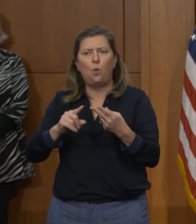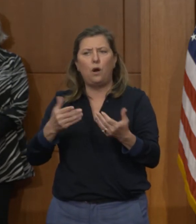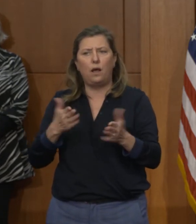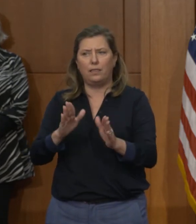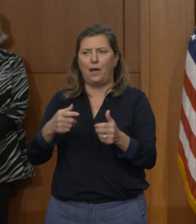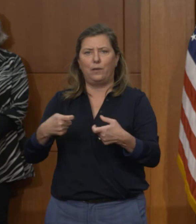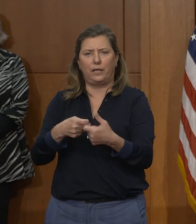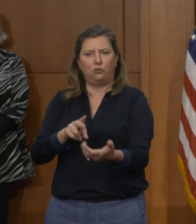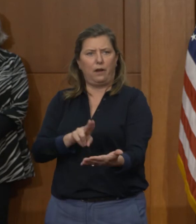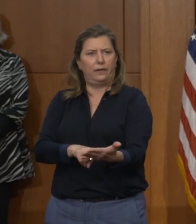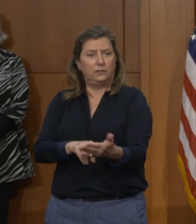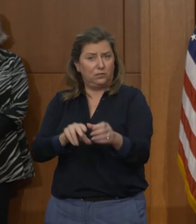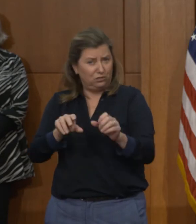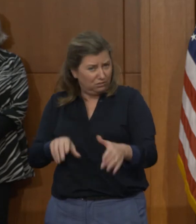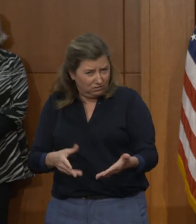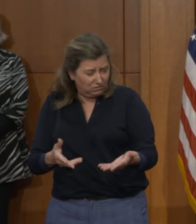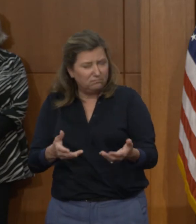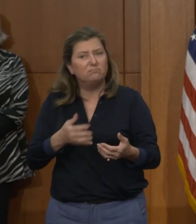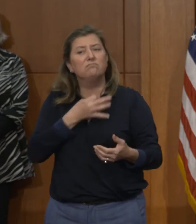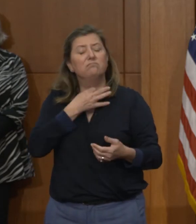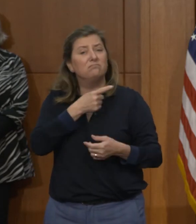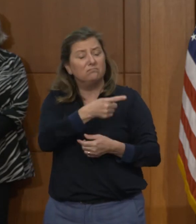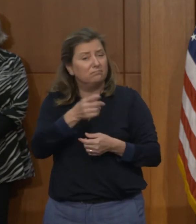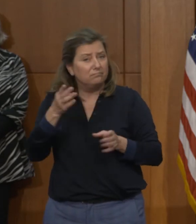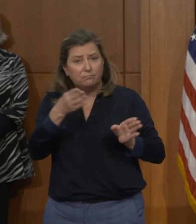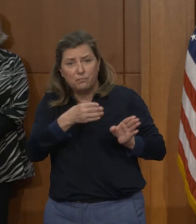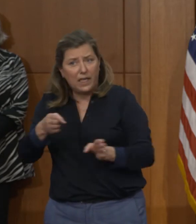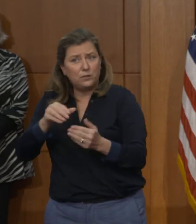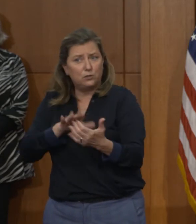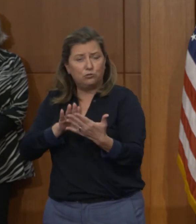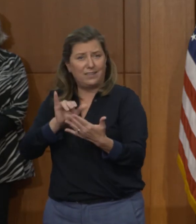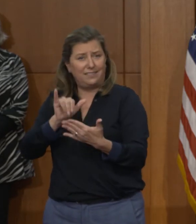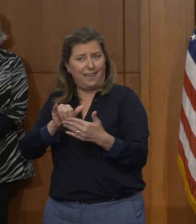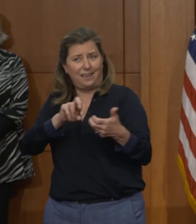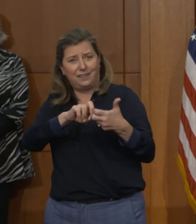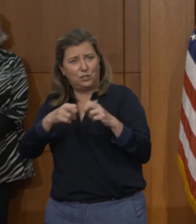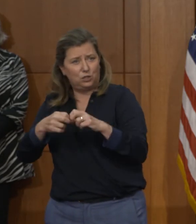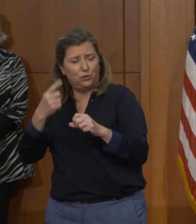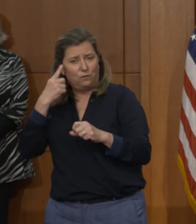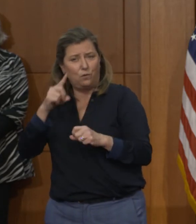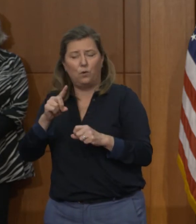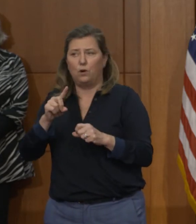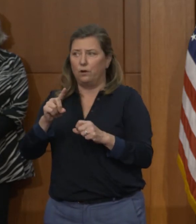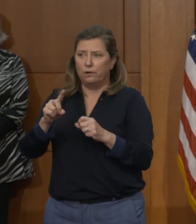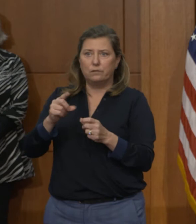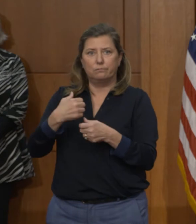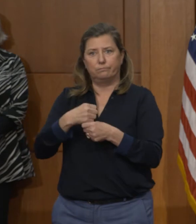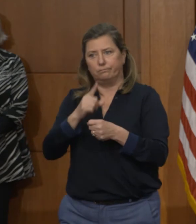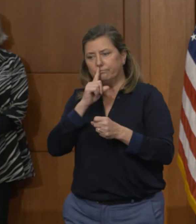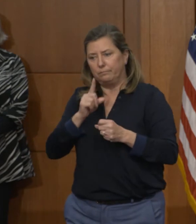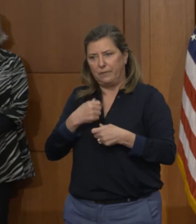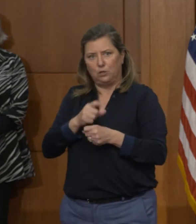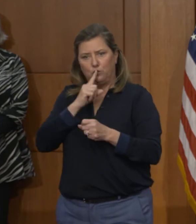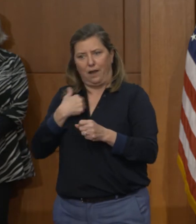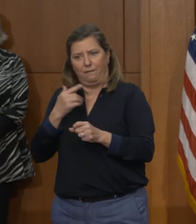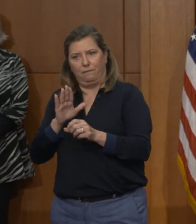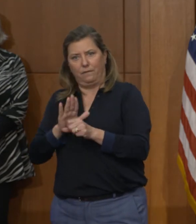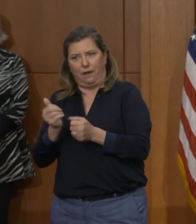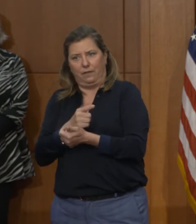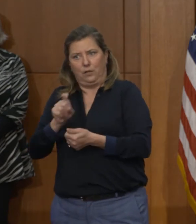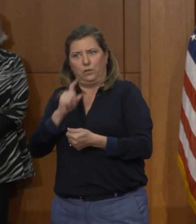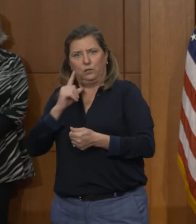know if your administration has any plans to address the issue of qualifying for the ballot during the stay-at-home